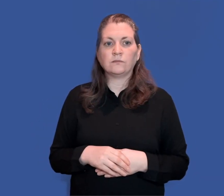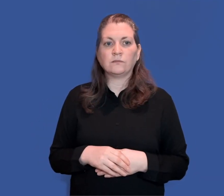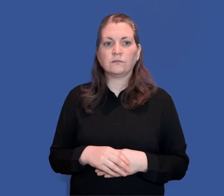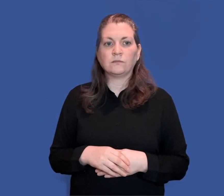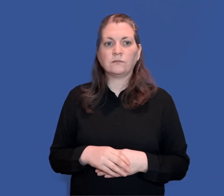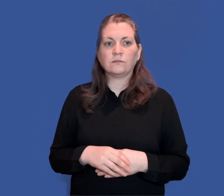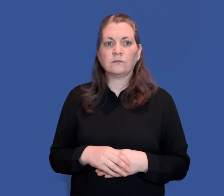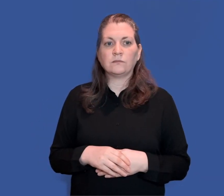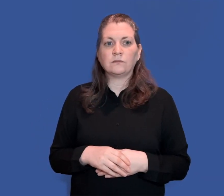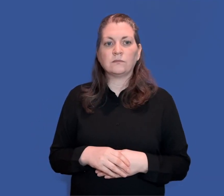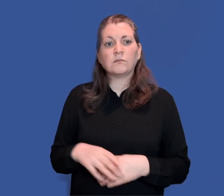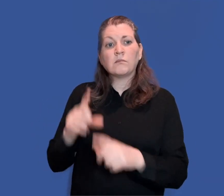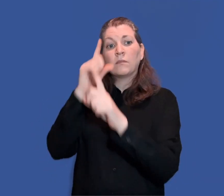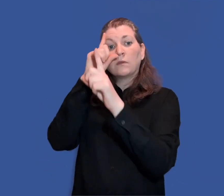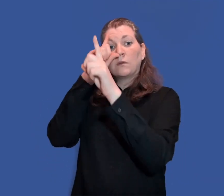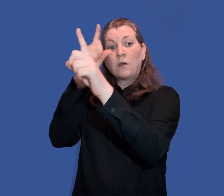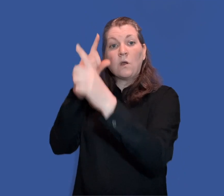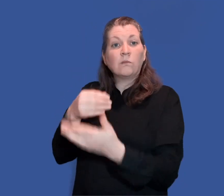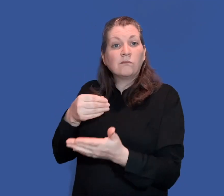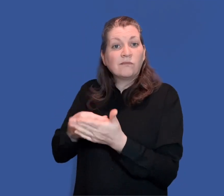which has a proposed budget of $60 million.